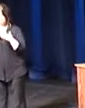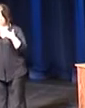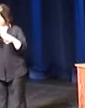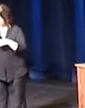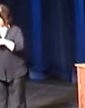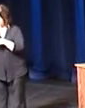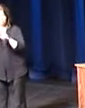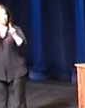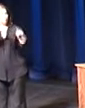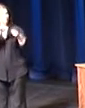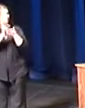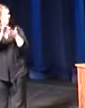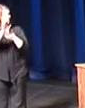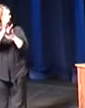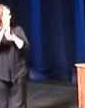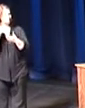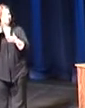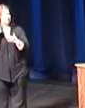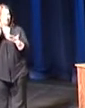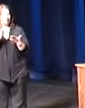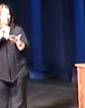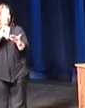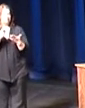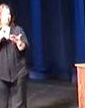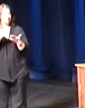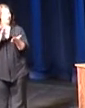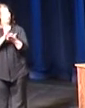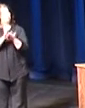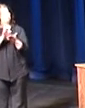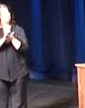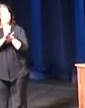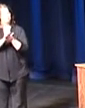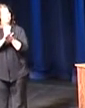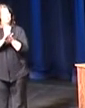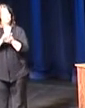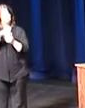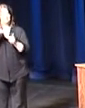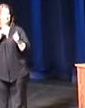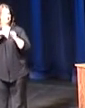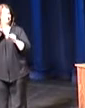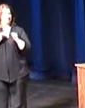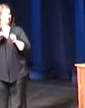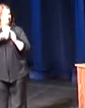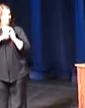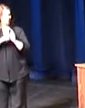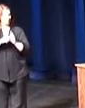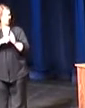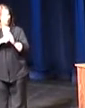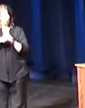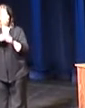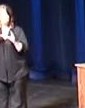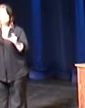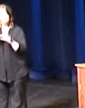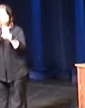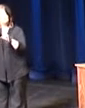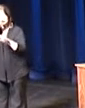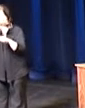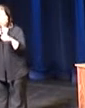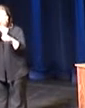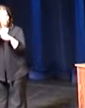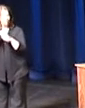kind of had some social breakthroughs when I was in the school talent show. You know, get the kid involved in things like band, drama. You know,